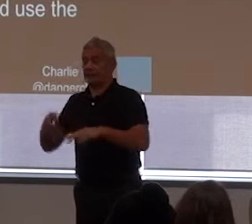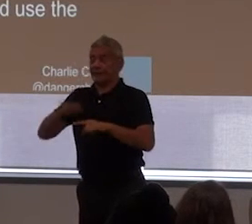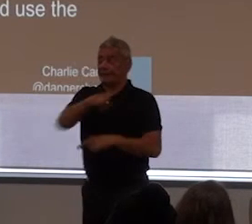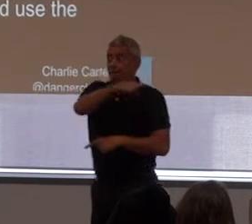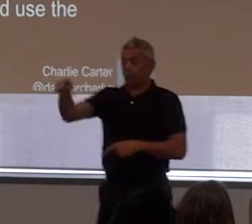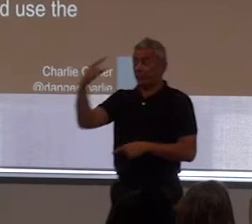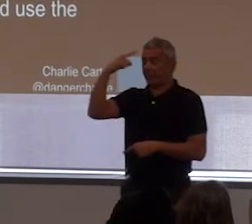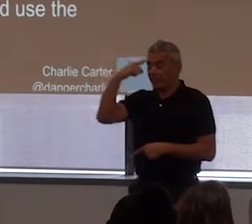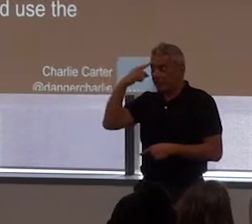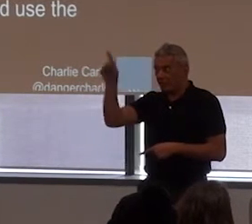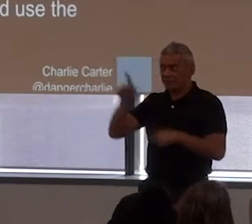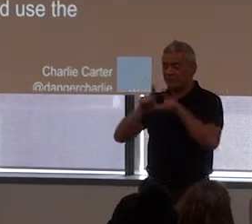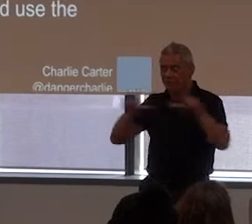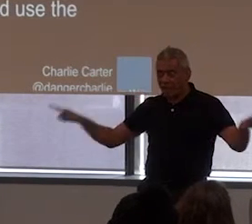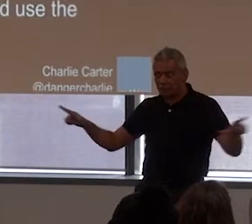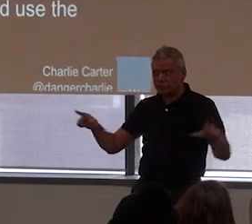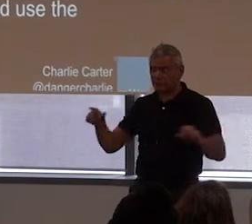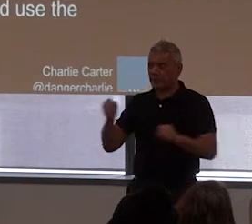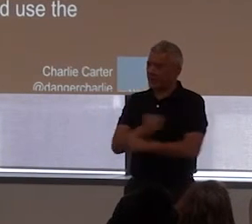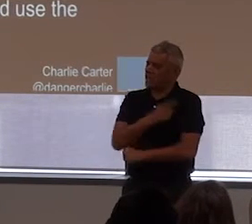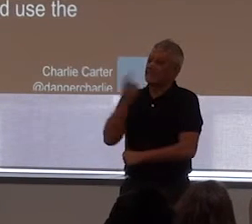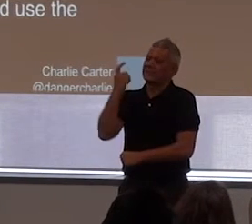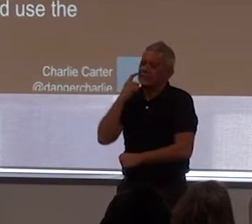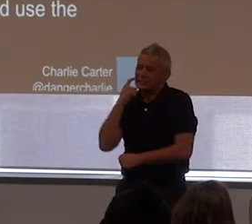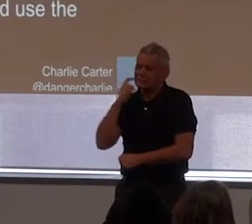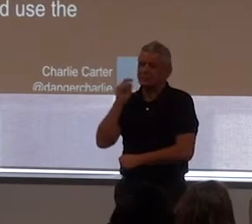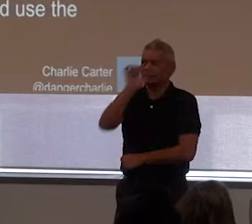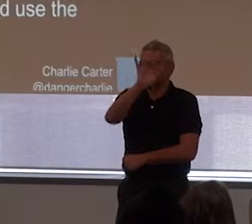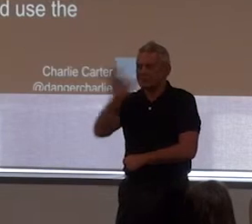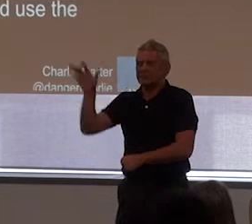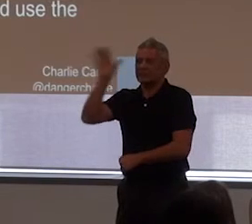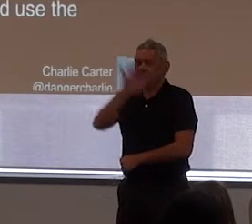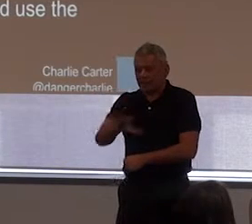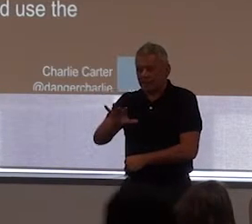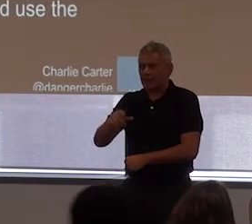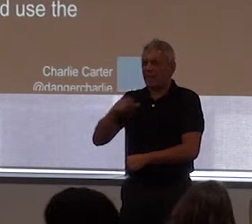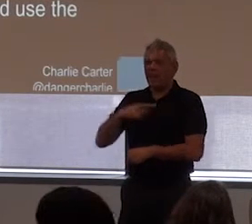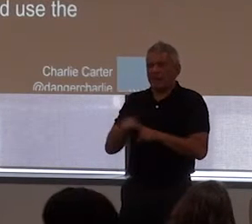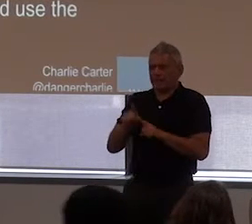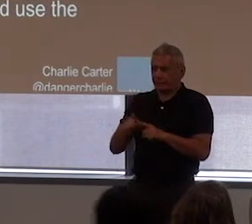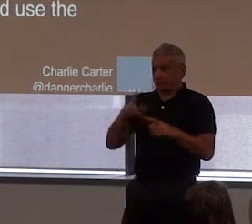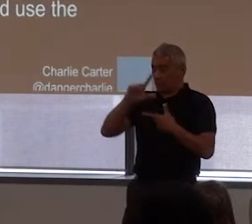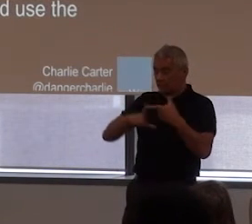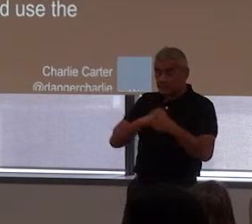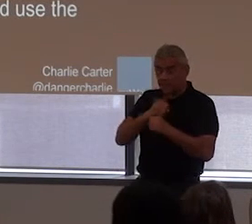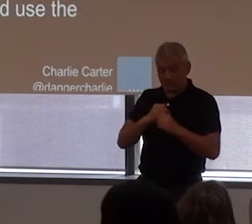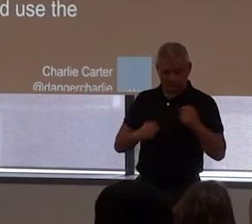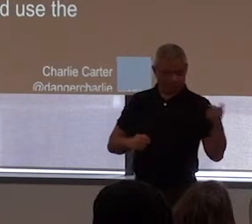be providing. Do you envision that 12-year-old girl from